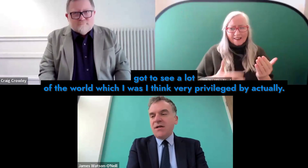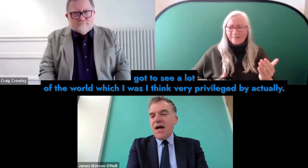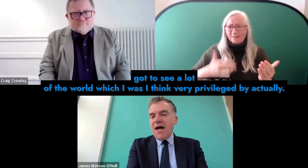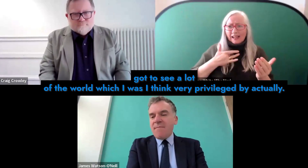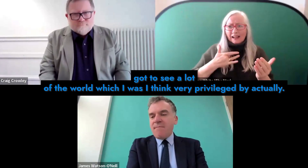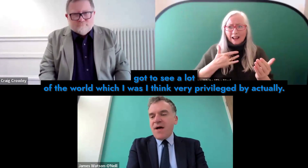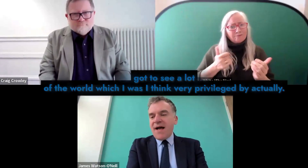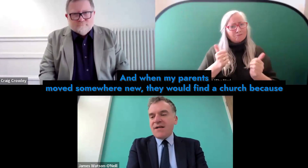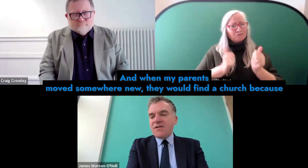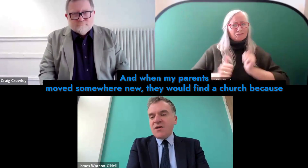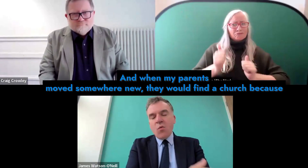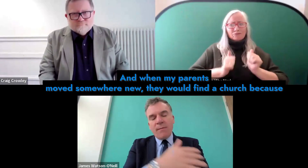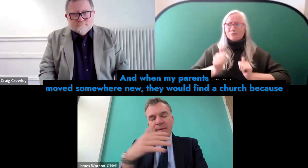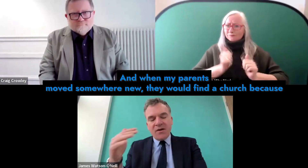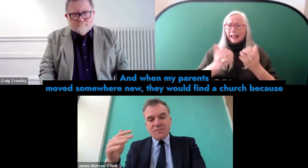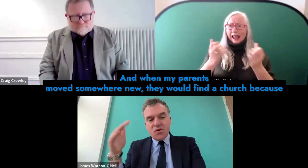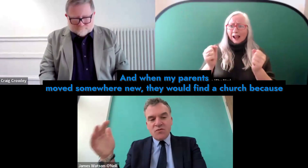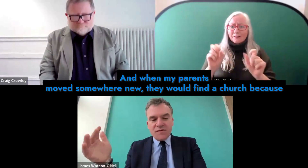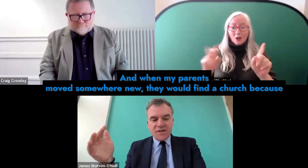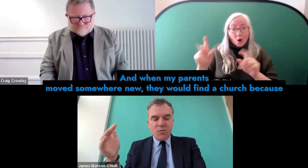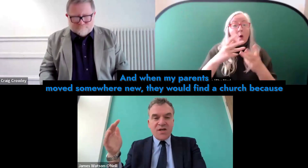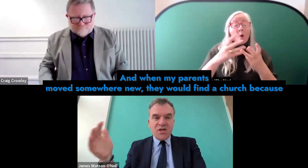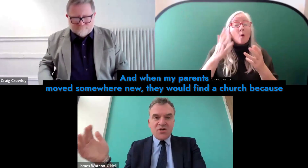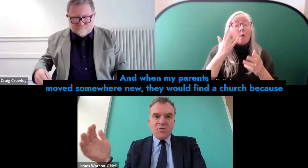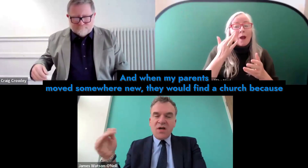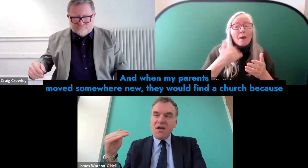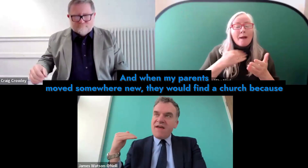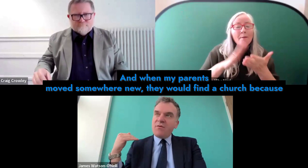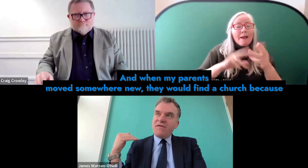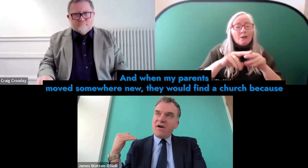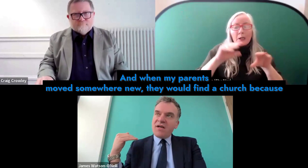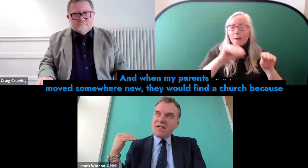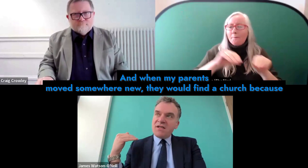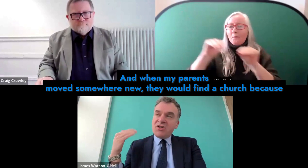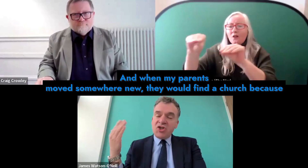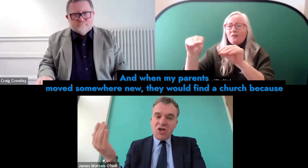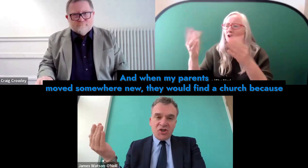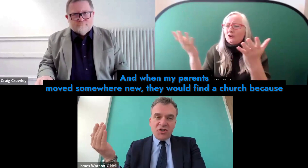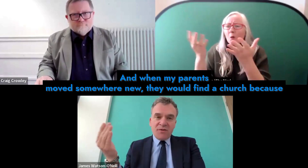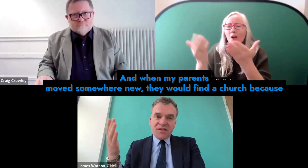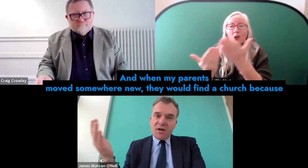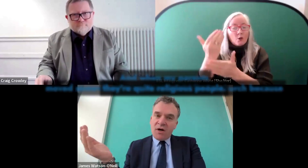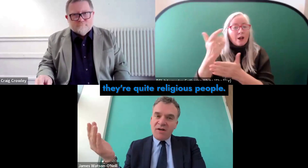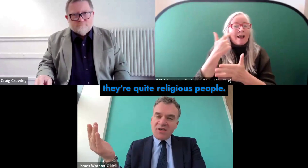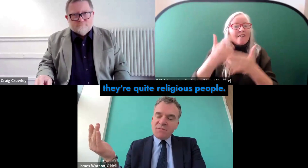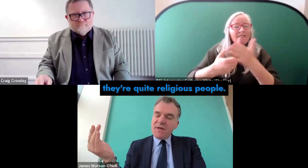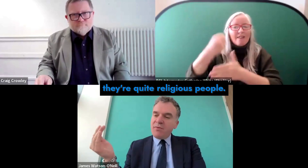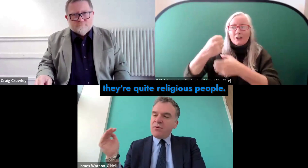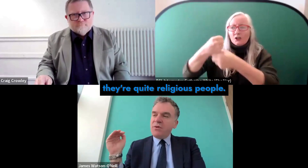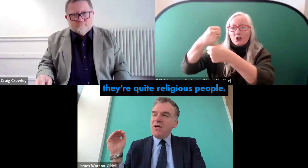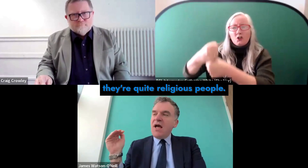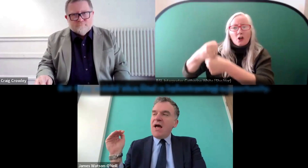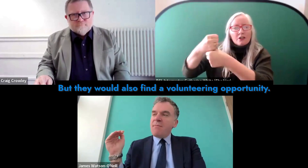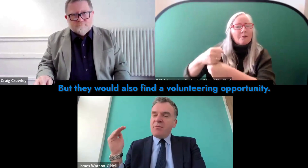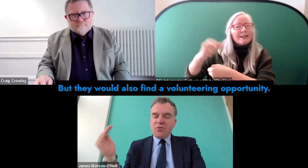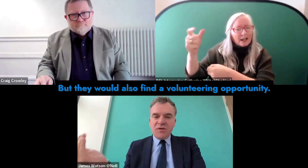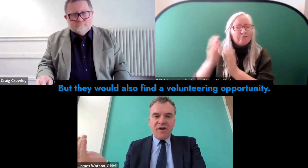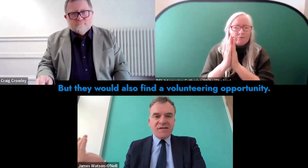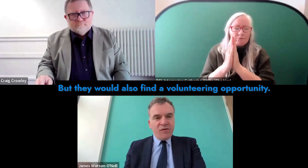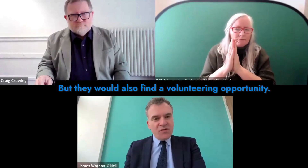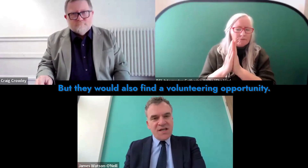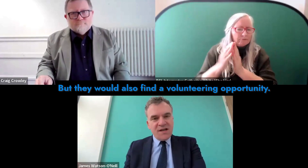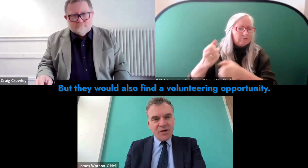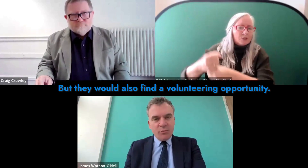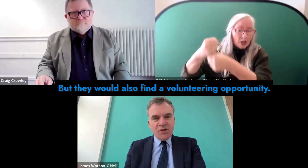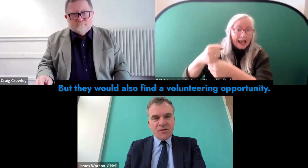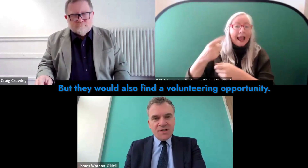by, actually. And when my parents moved somewhere new, they would find a church because they're quite religious people, but they would also